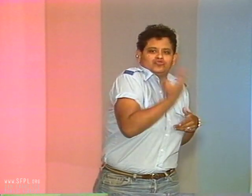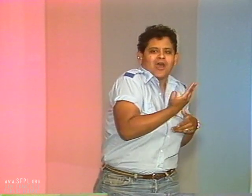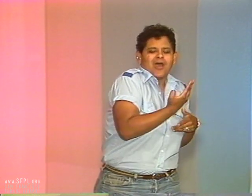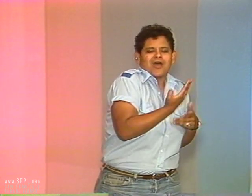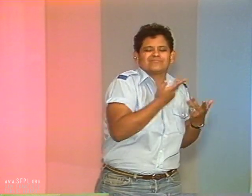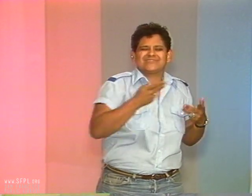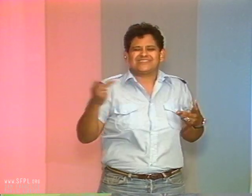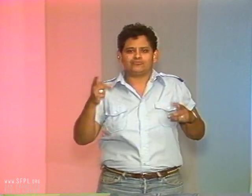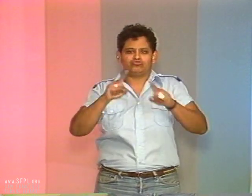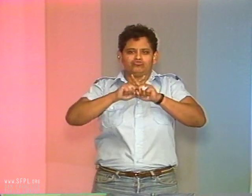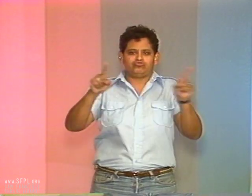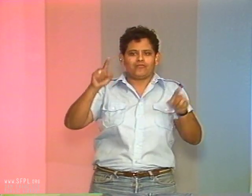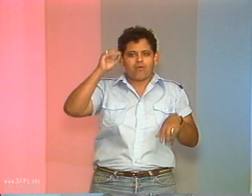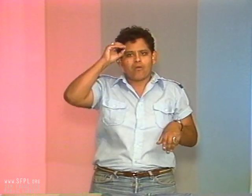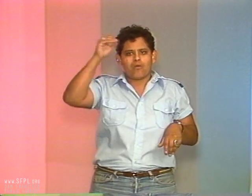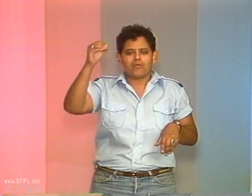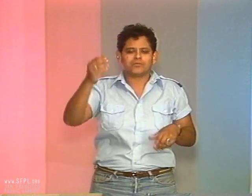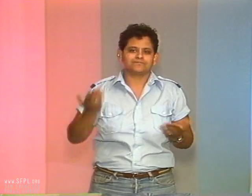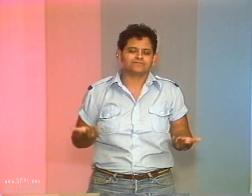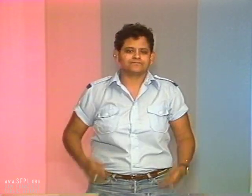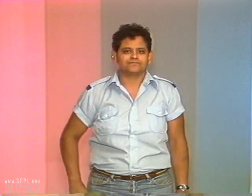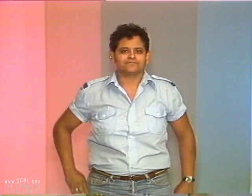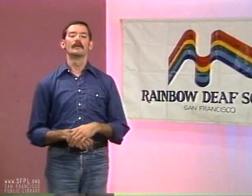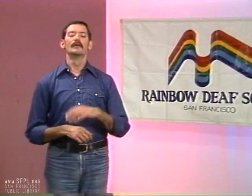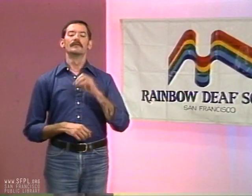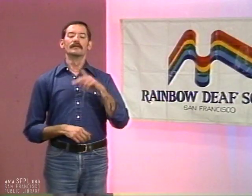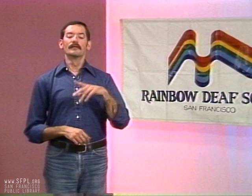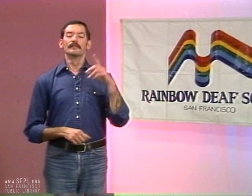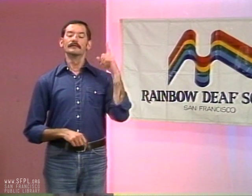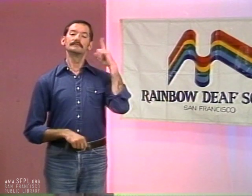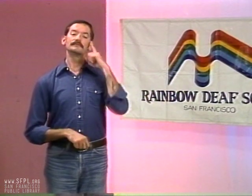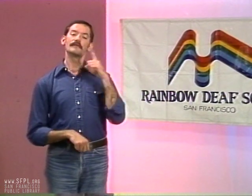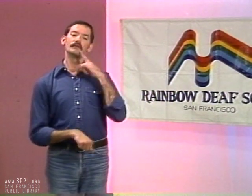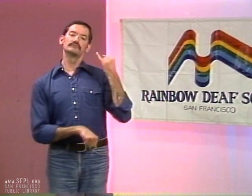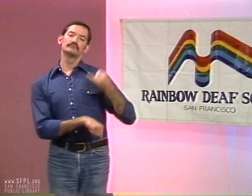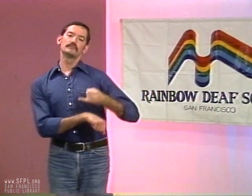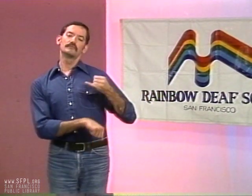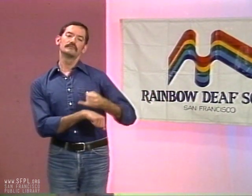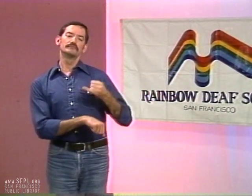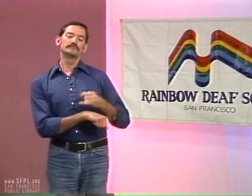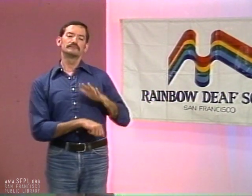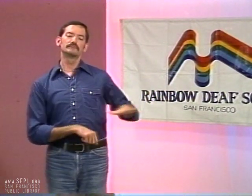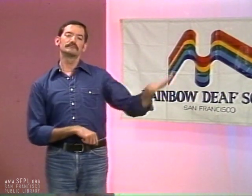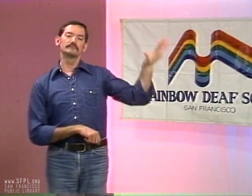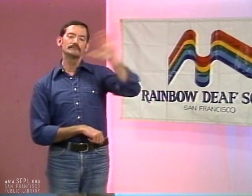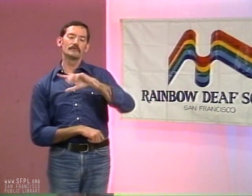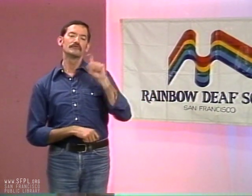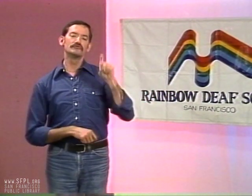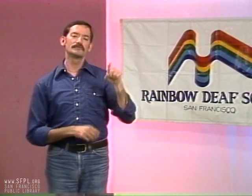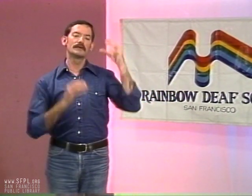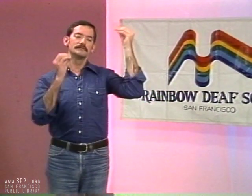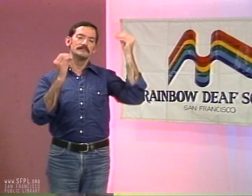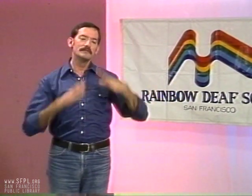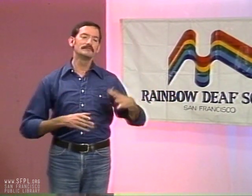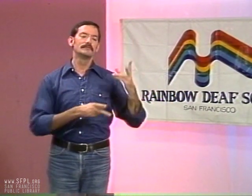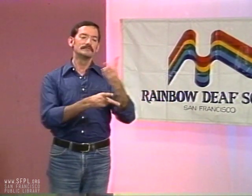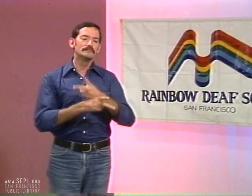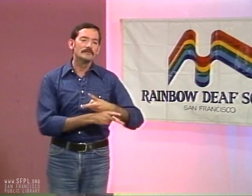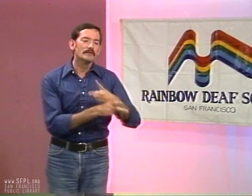see, it's a totally different reality. I think it's important for the staff in all deaf schools to be